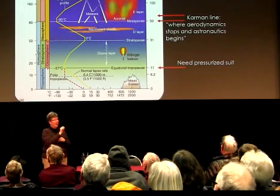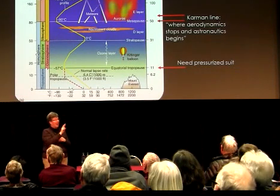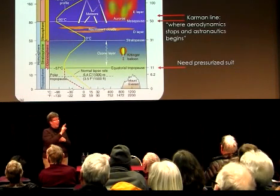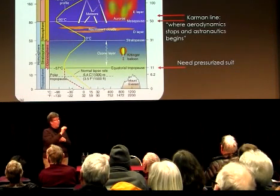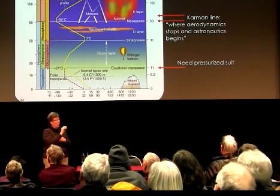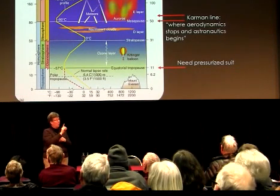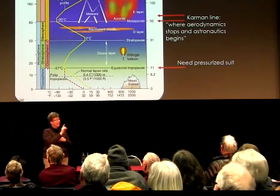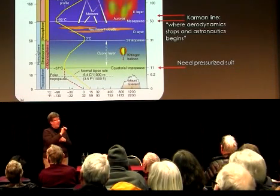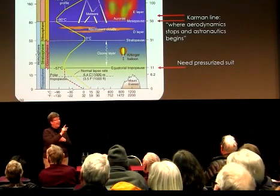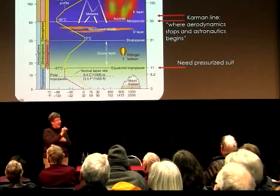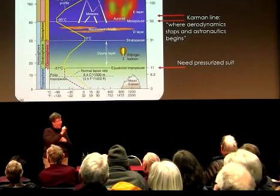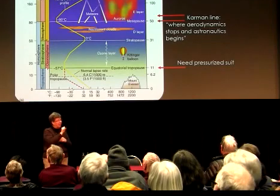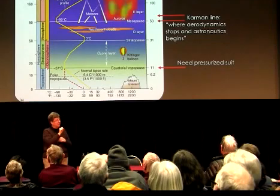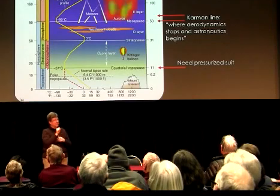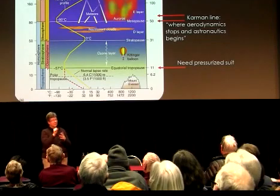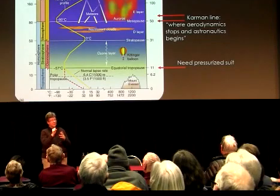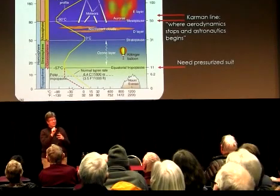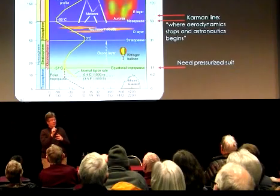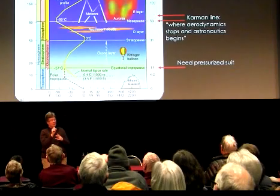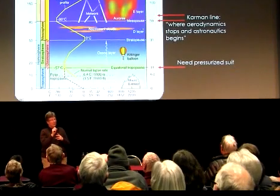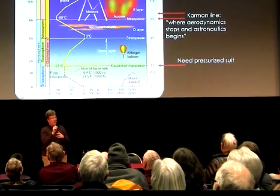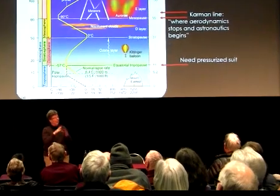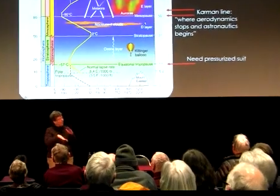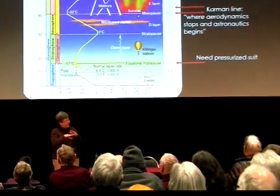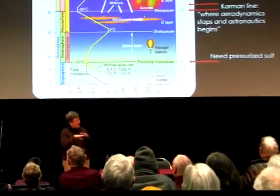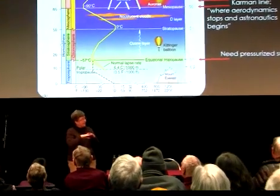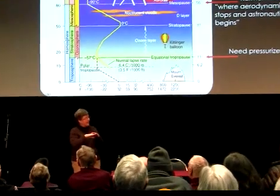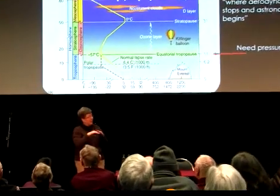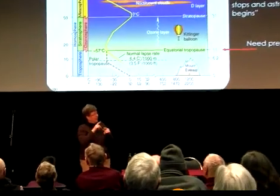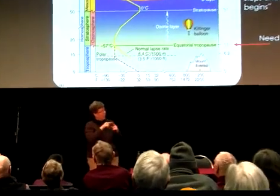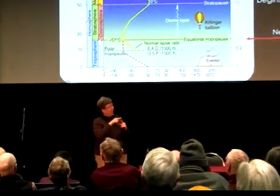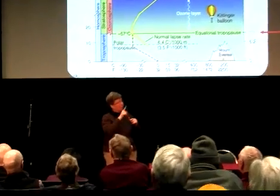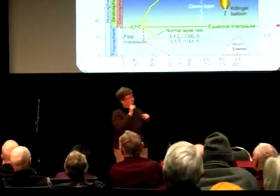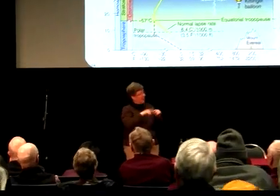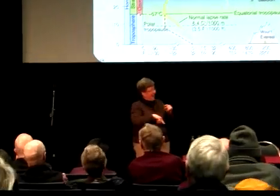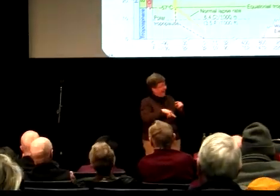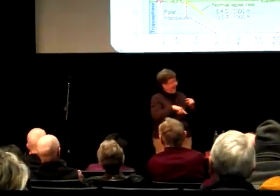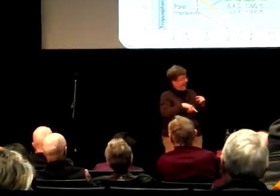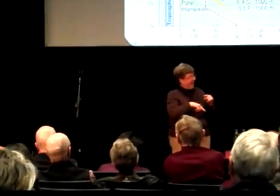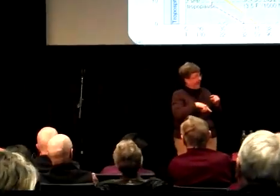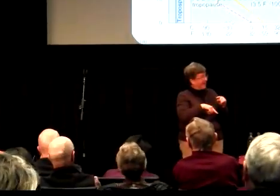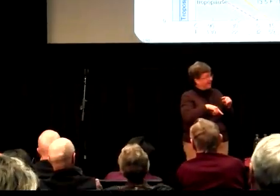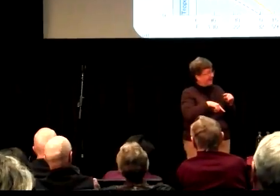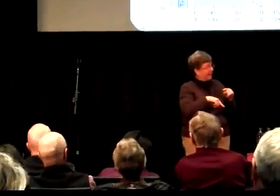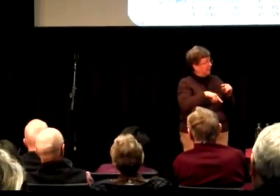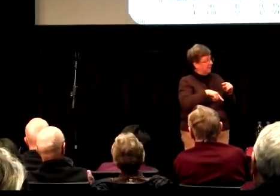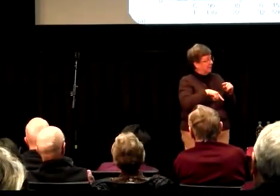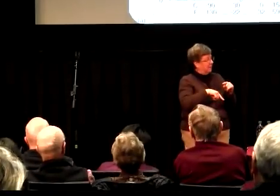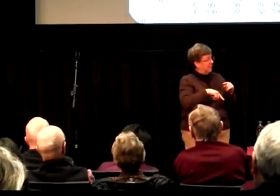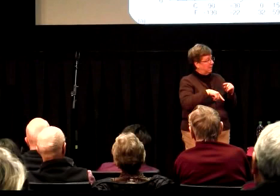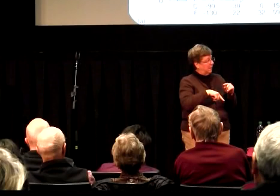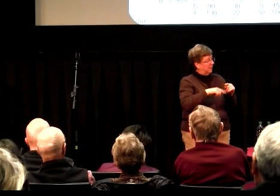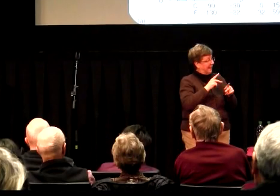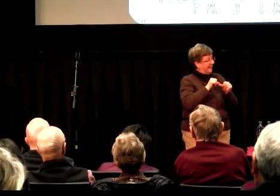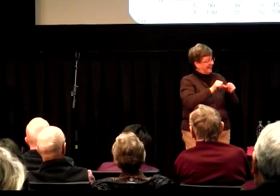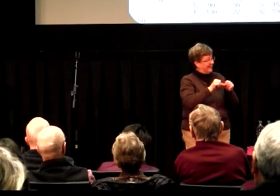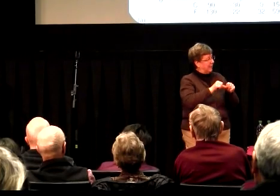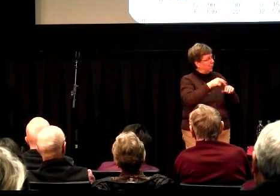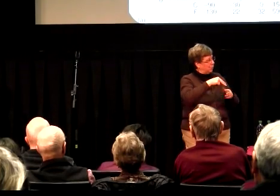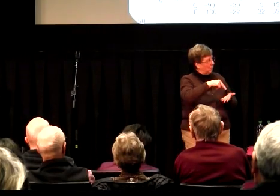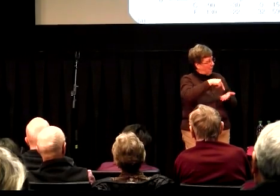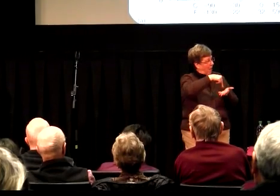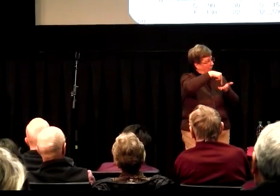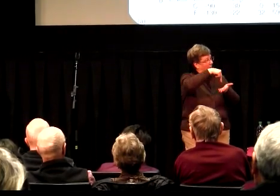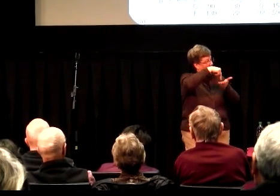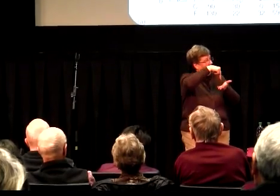aerodynamics and aeronautics, basically, when you can't get glide anymore, we